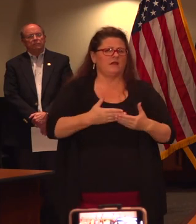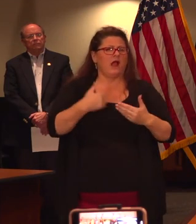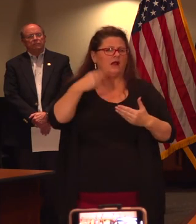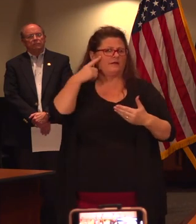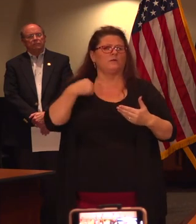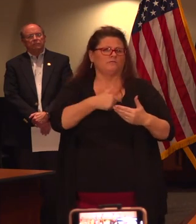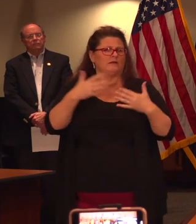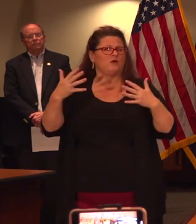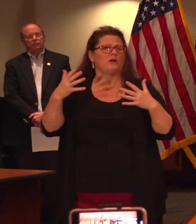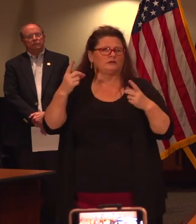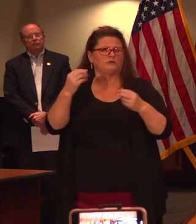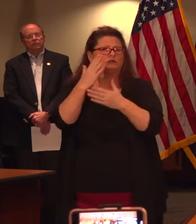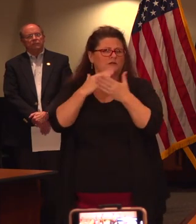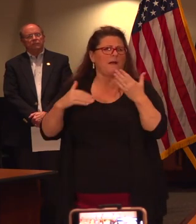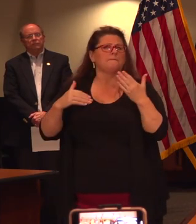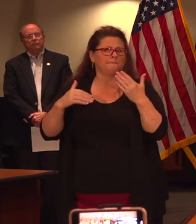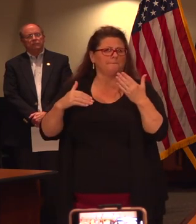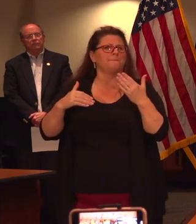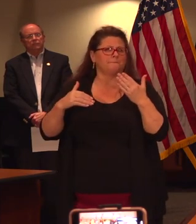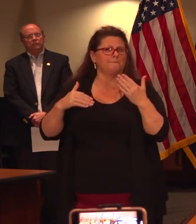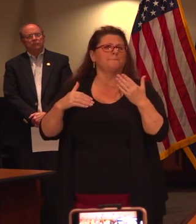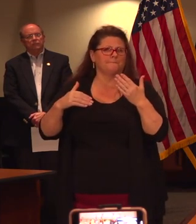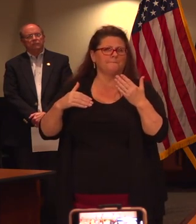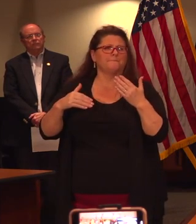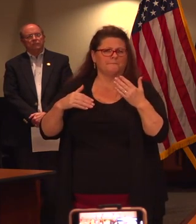that direction. We may have done that very thing. I know that we are